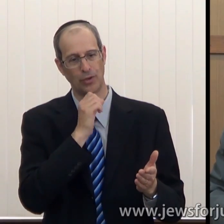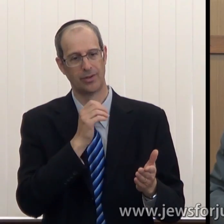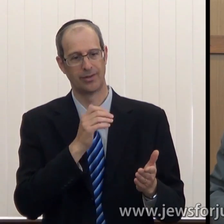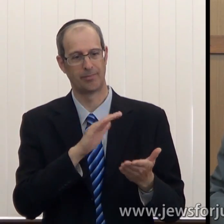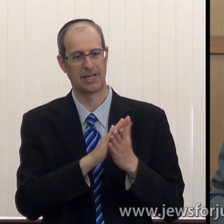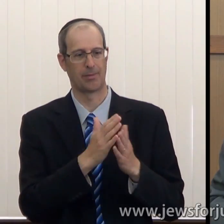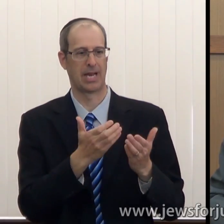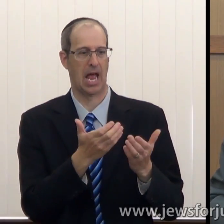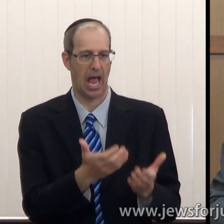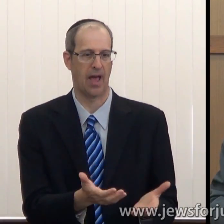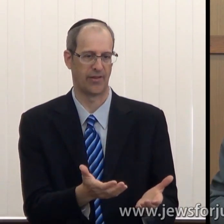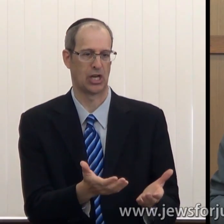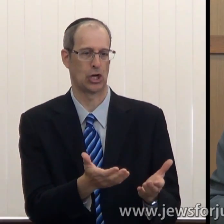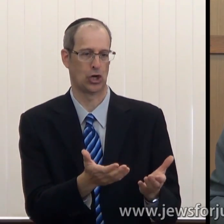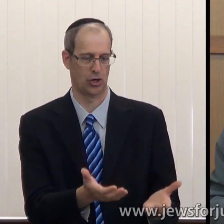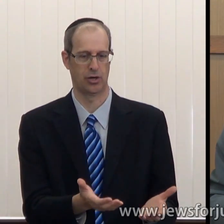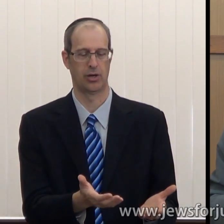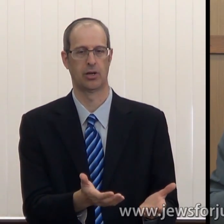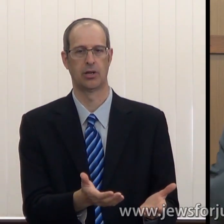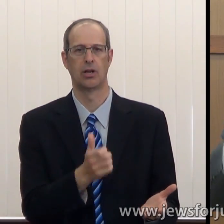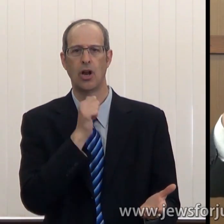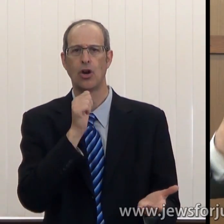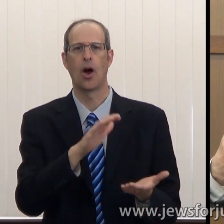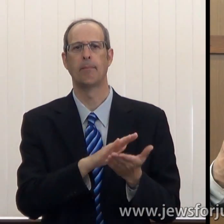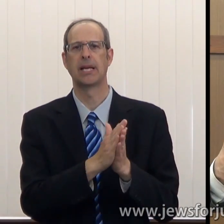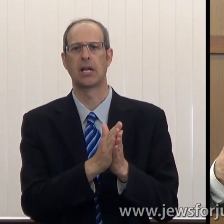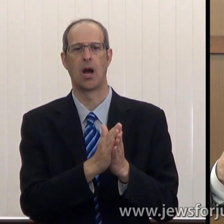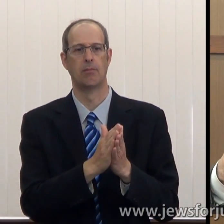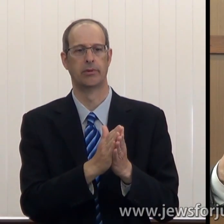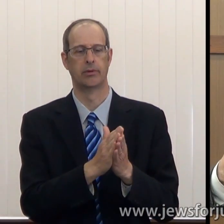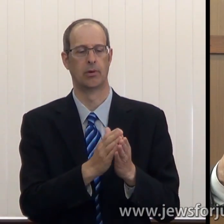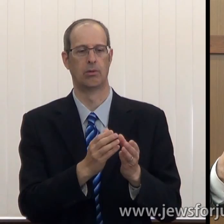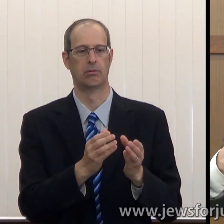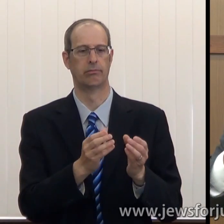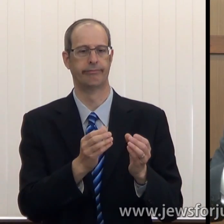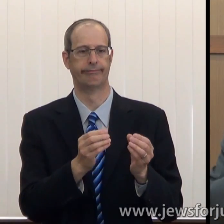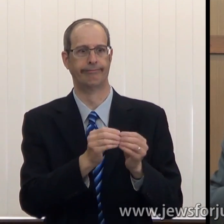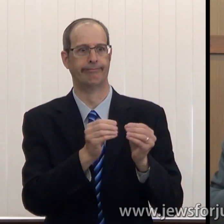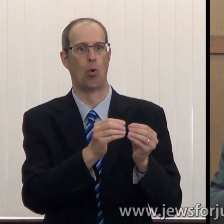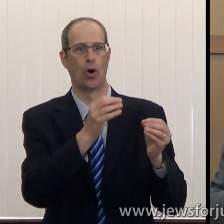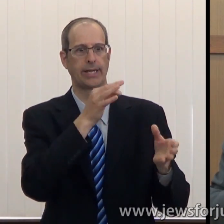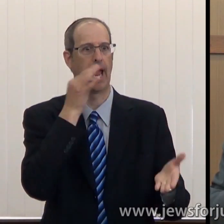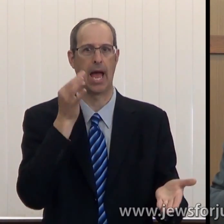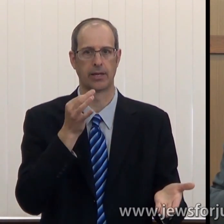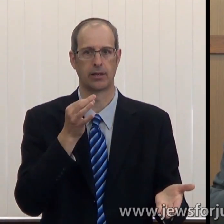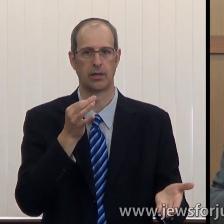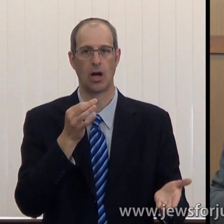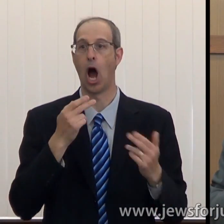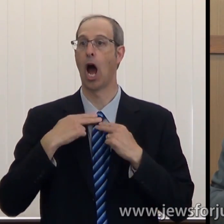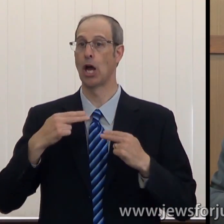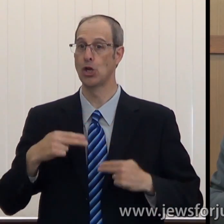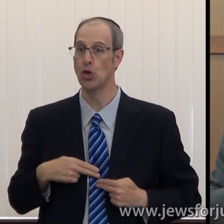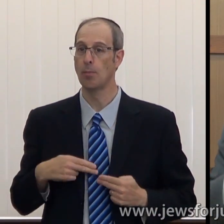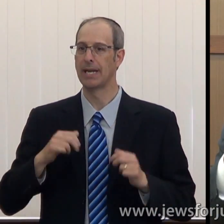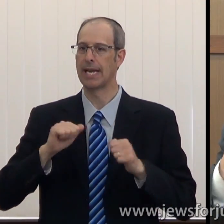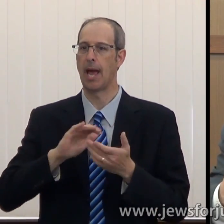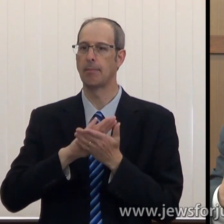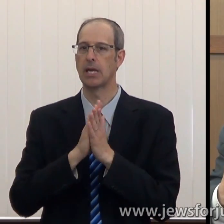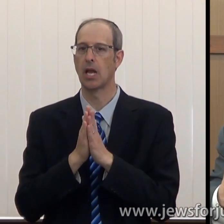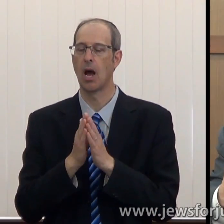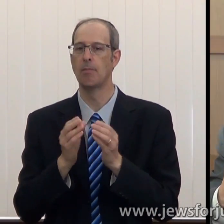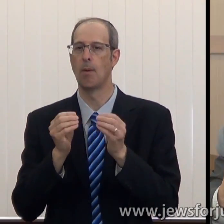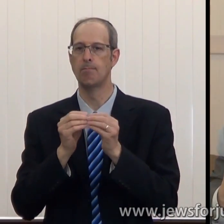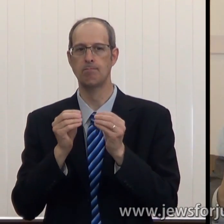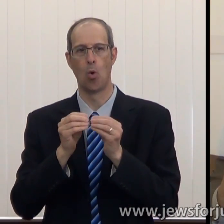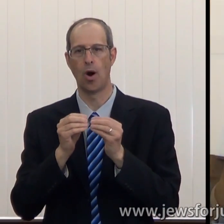heavier. It doesn't become more of a cat. A human being can become more of